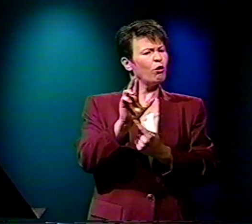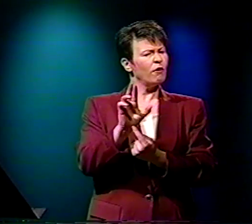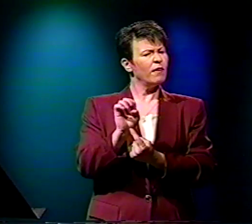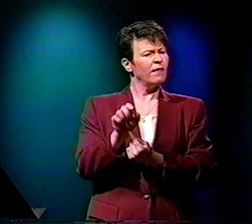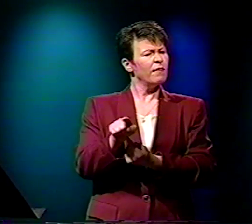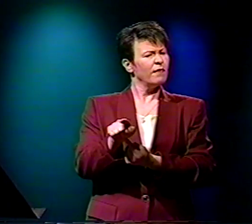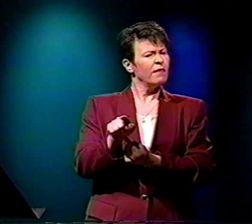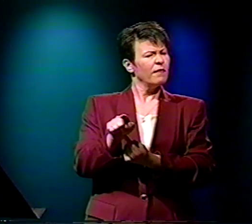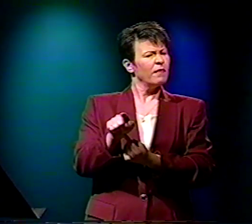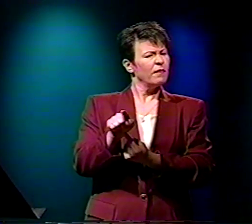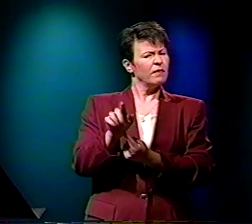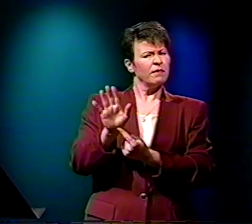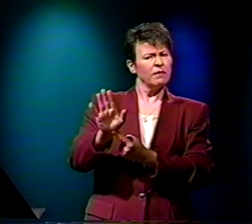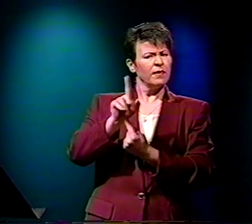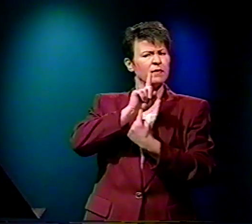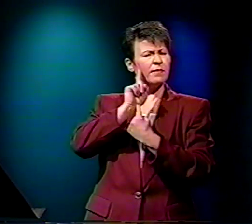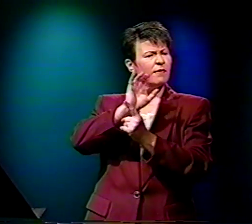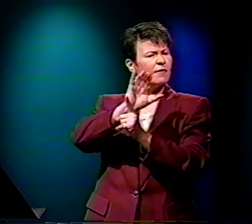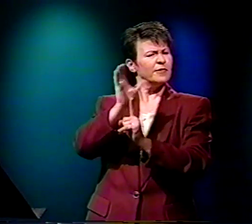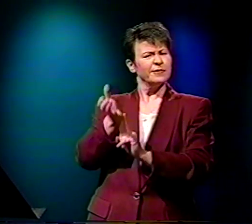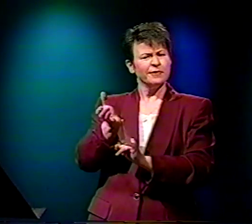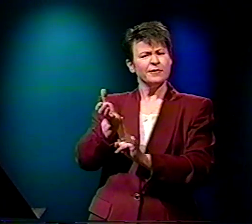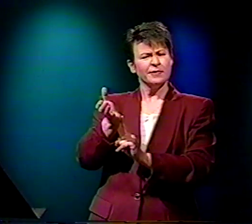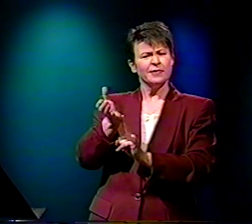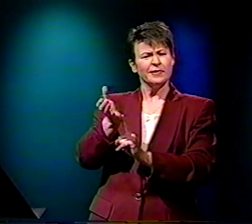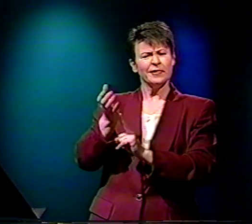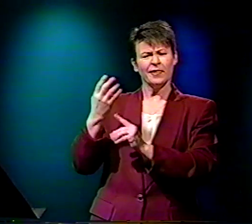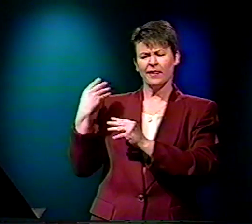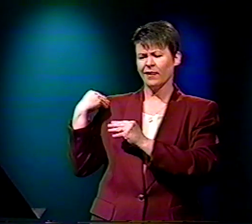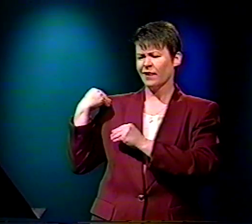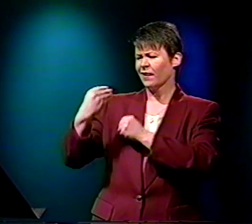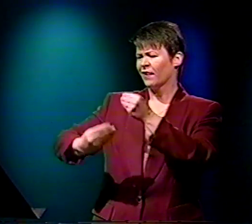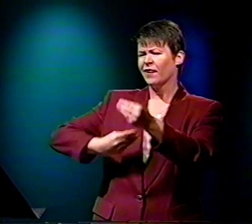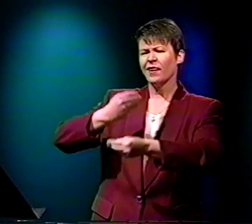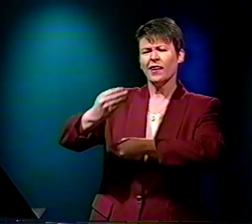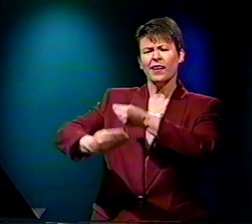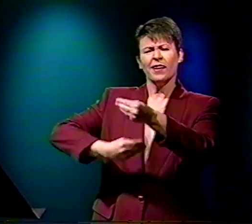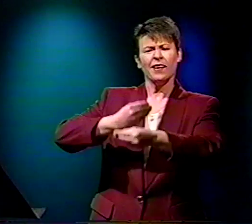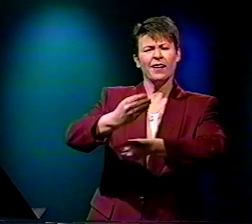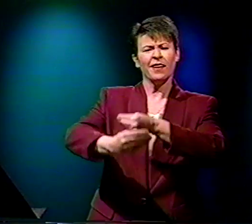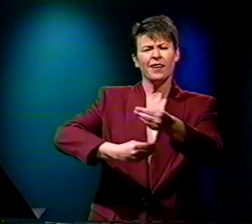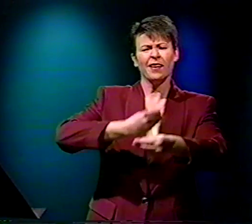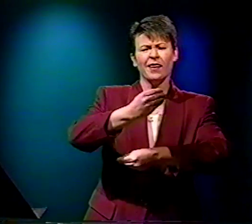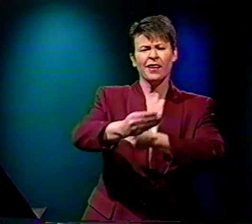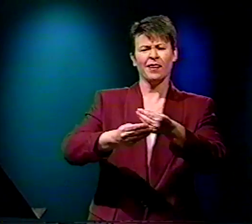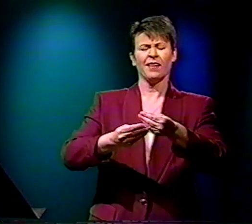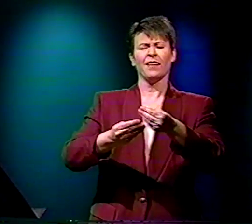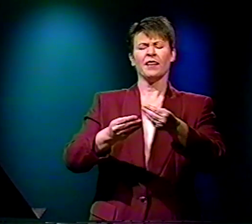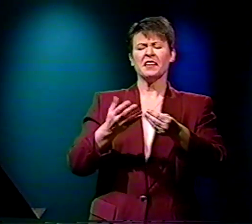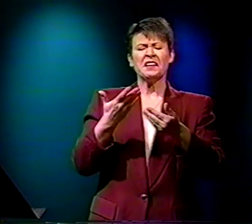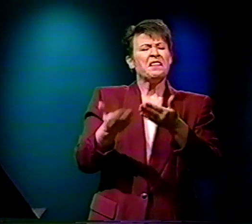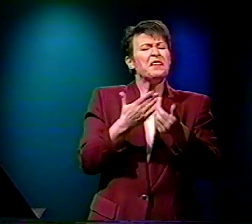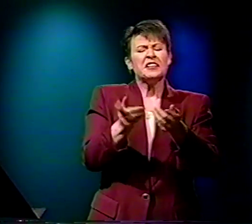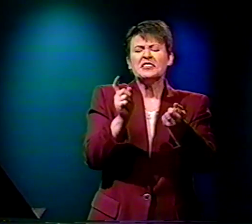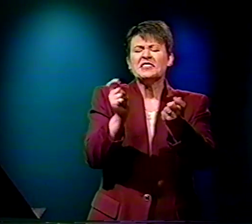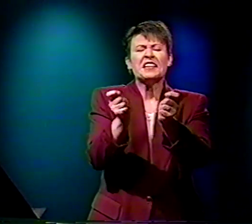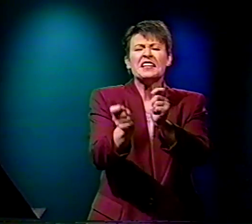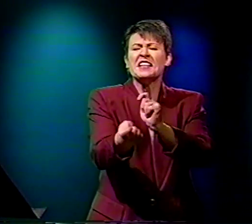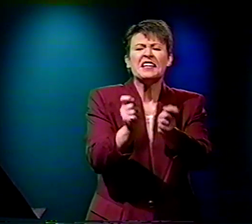This story, it has become a part of deaf culture folklore and has been passed down throughout the years. And it doesn't